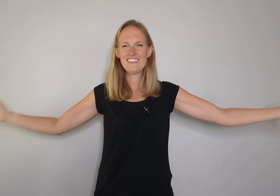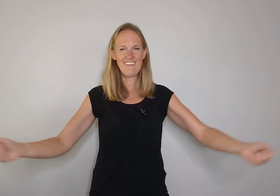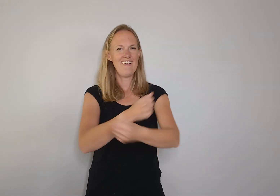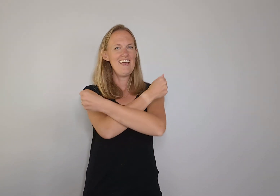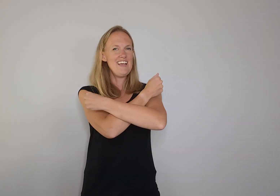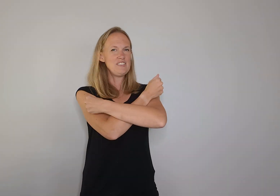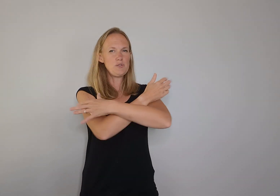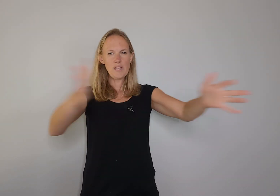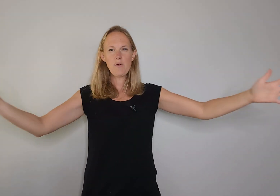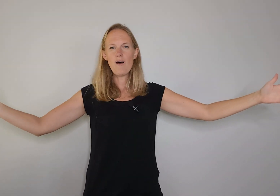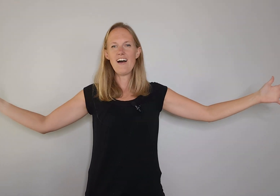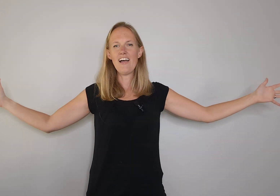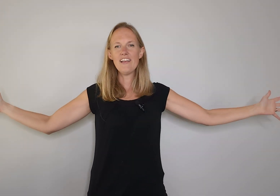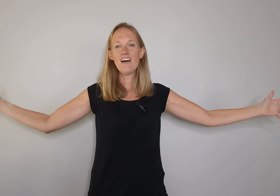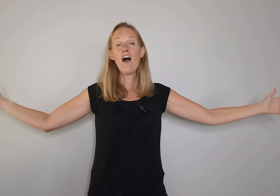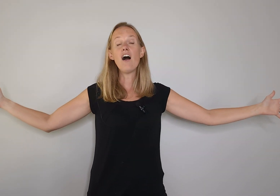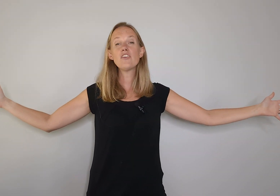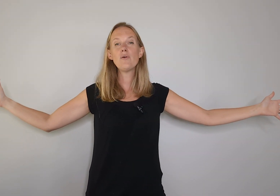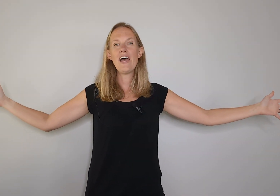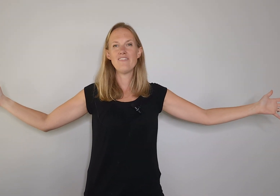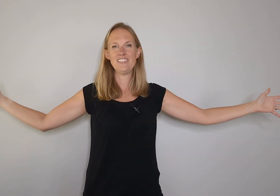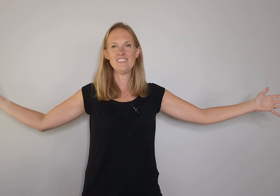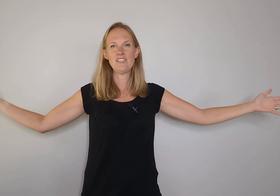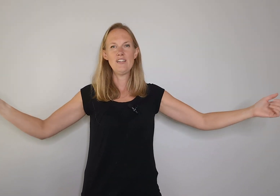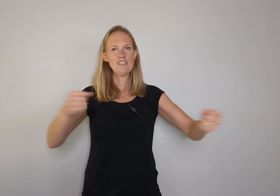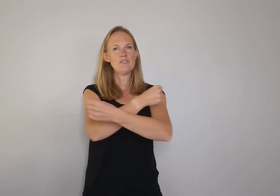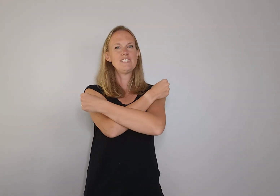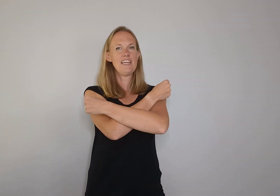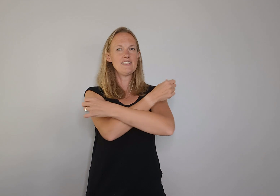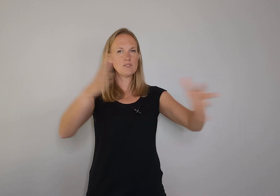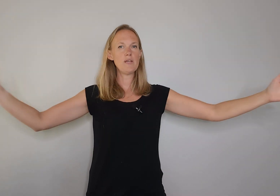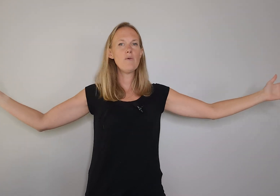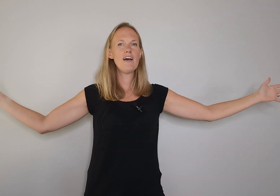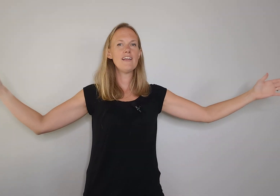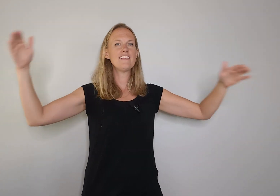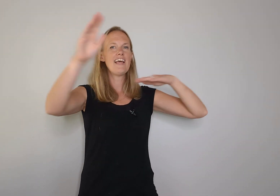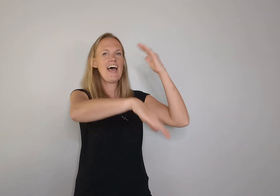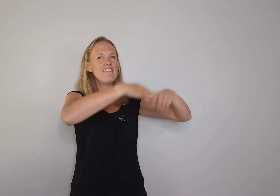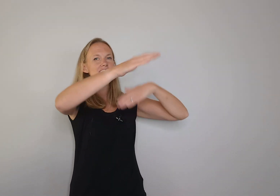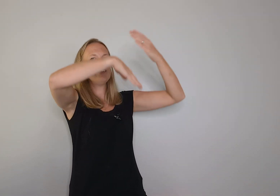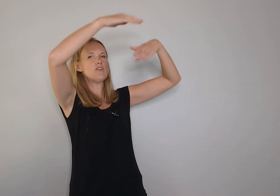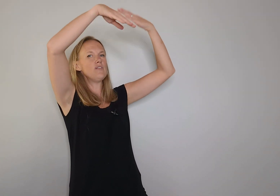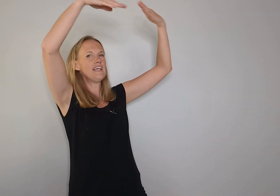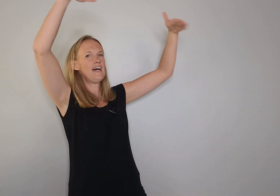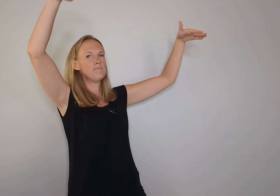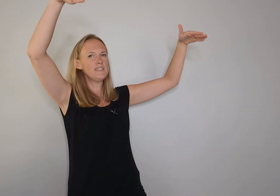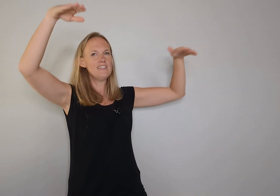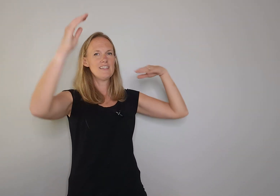So swing wide, all you heavens. So we're saying swing wide and then heaven rolling up,